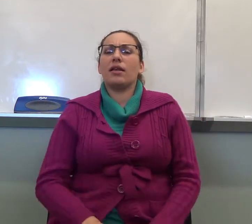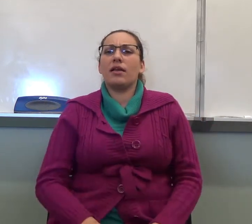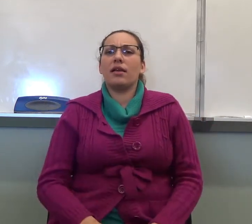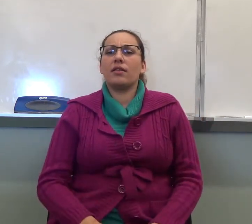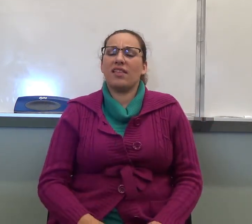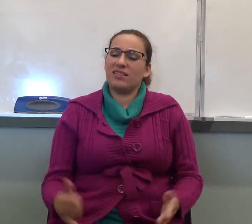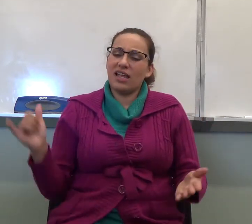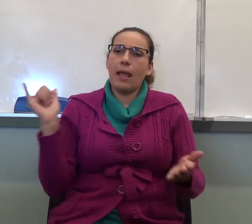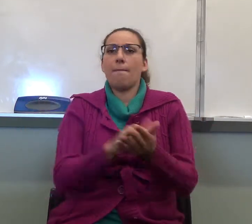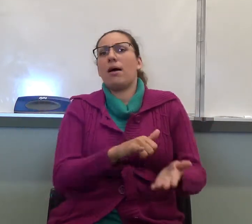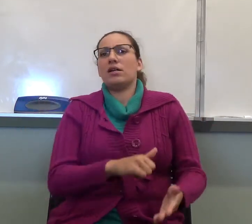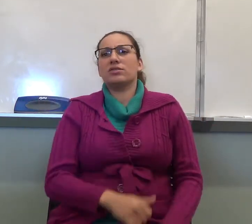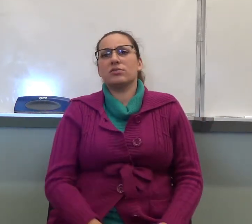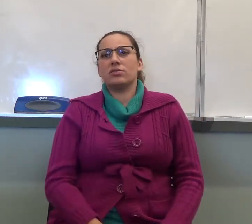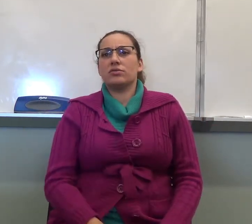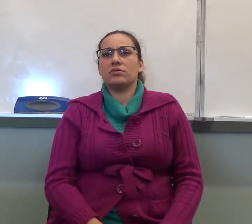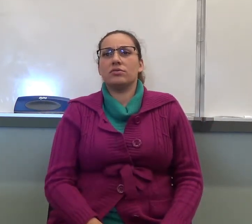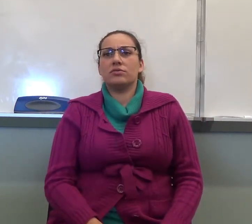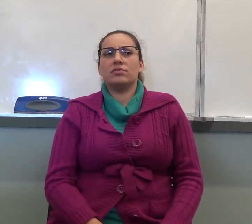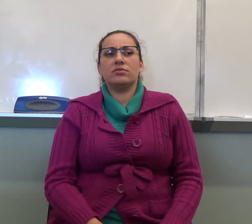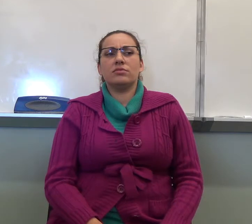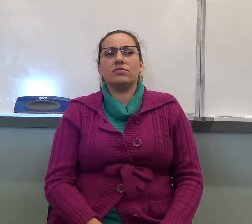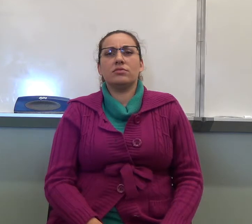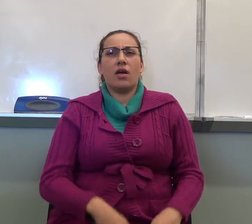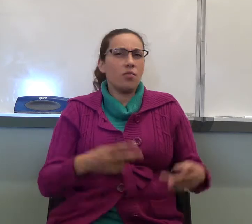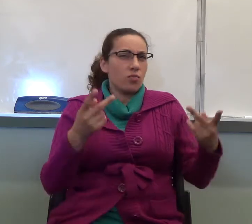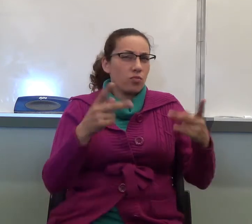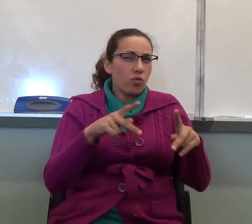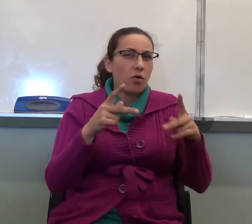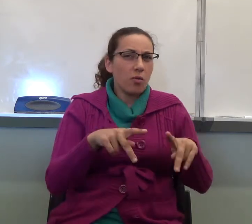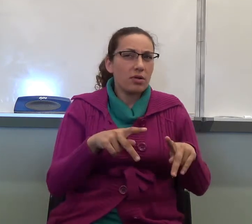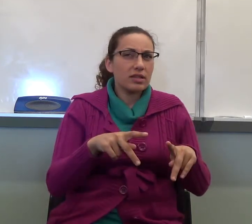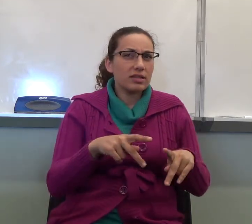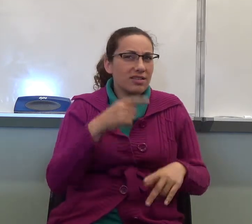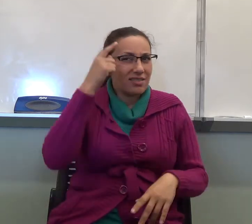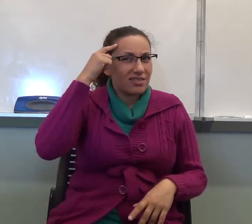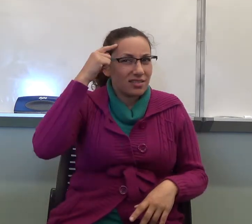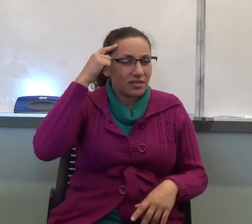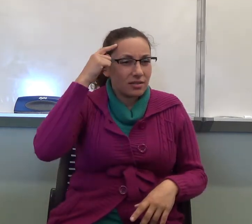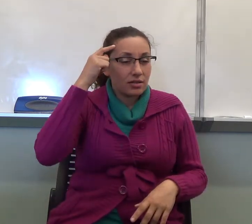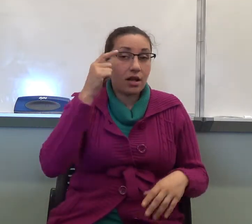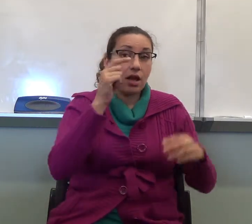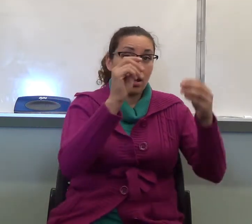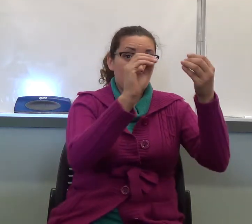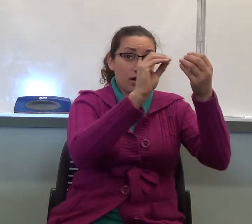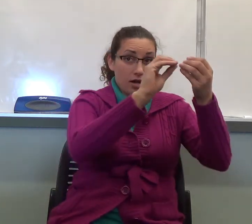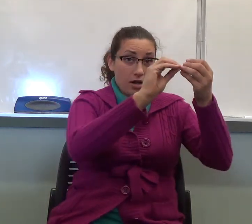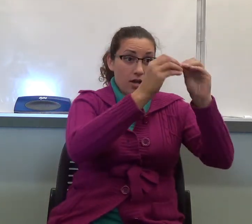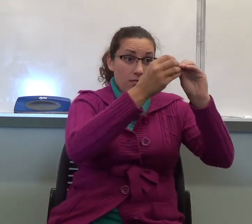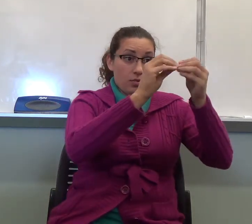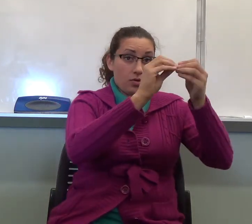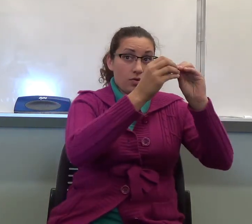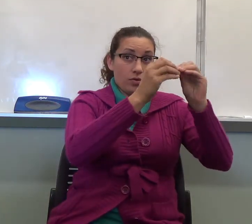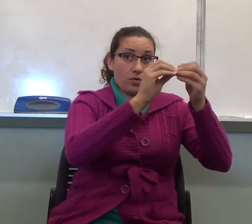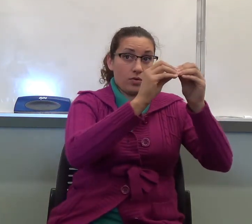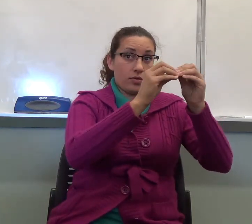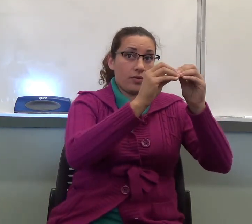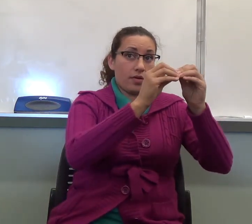Okay, just think of the definition of probability. That gives you a hint. It's the number of elements in the